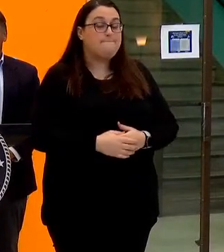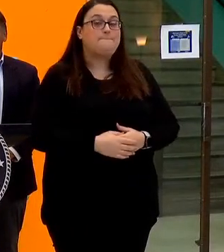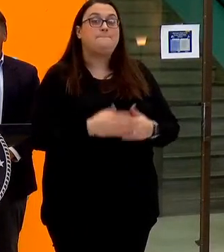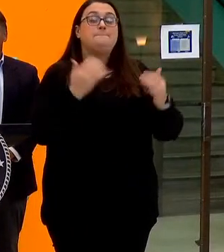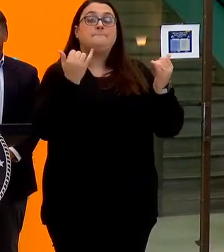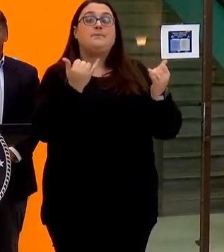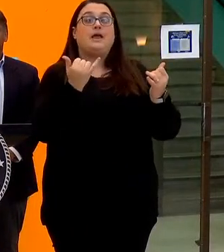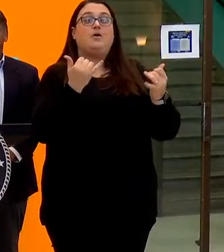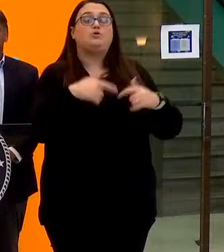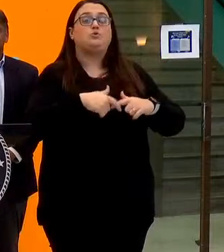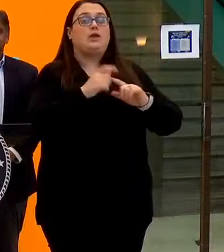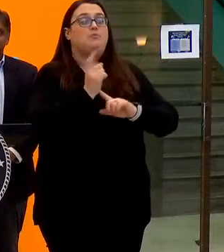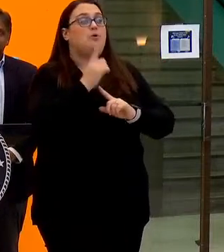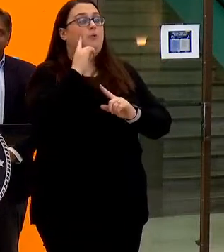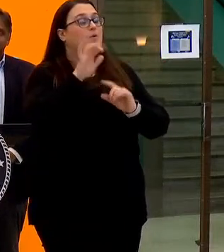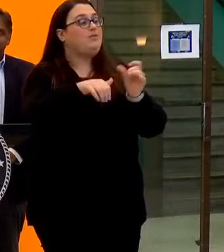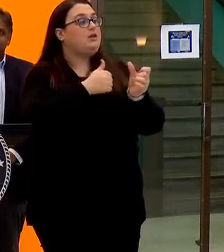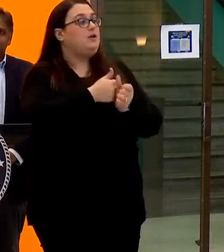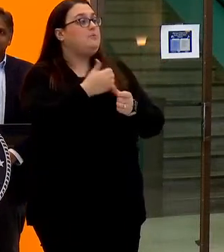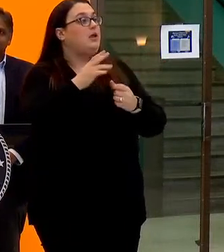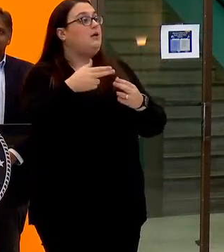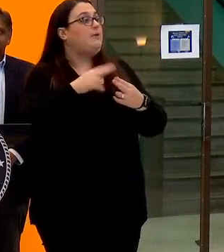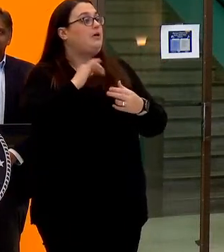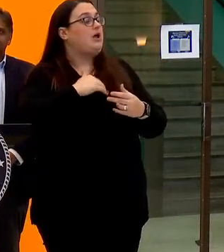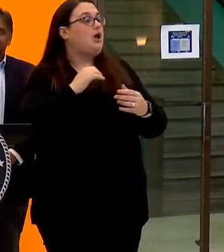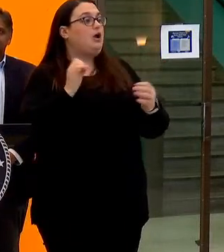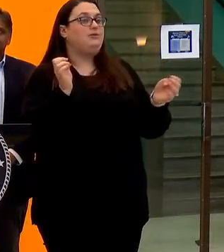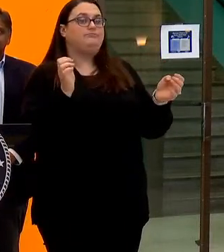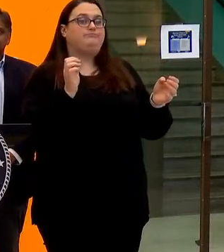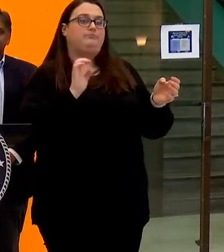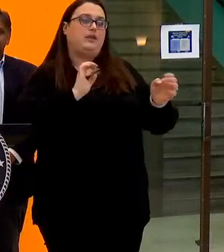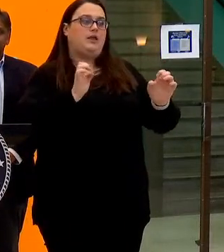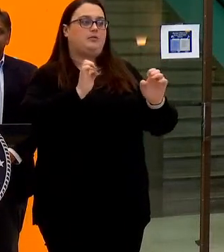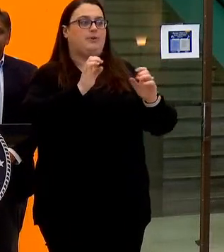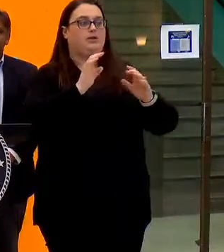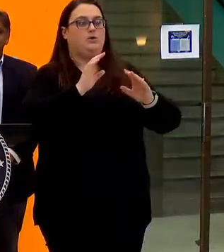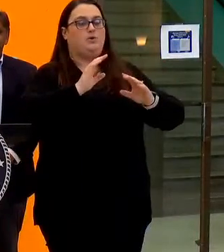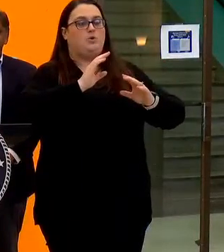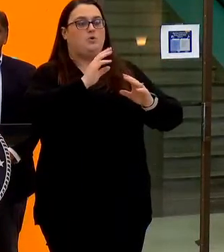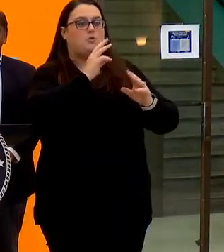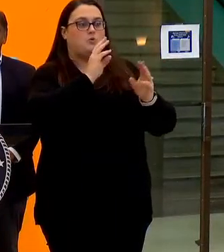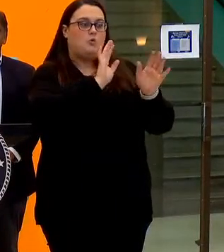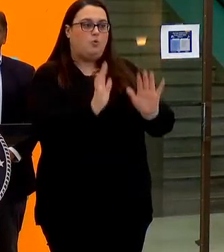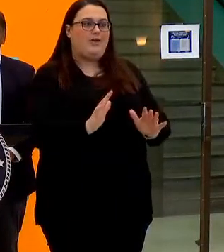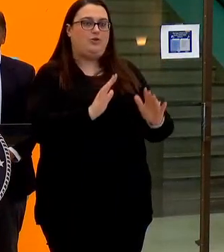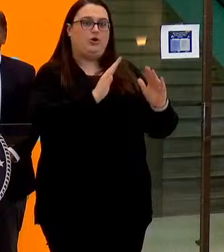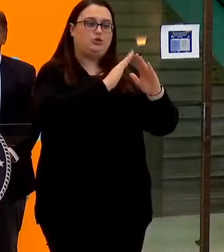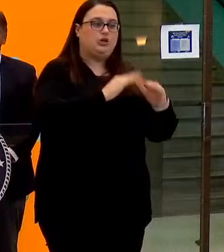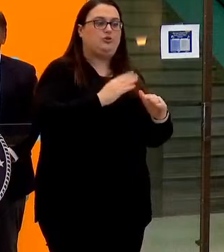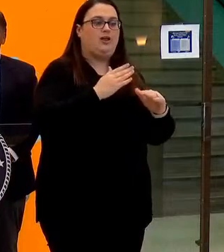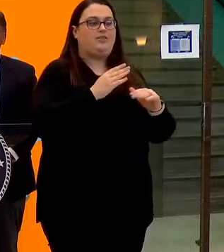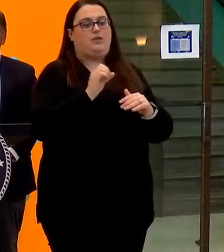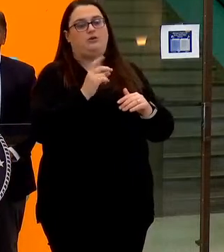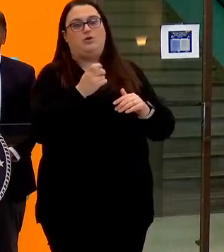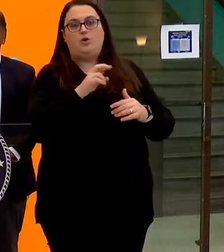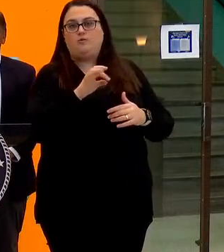I'm going to take a moment to provide you with an update on our inclement weather shelter and inclement weather overflow shelter operations. As